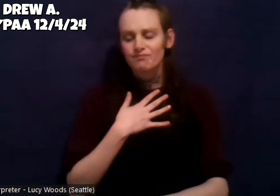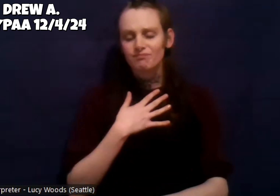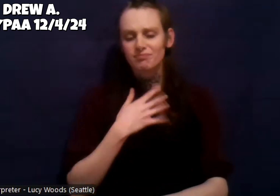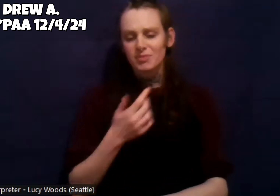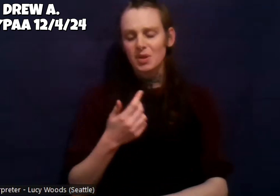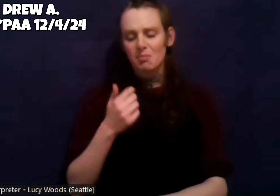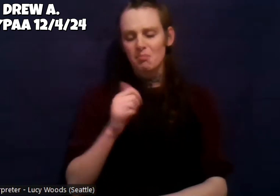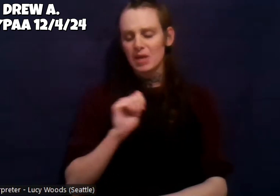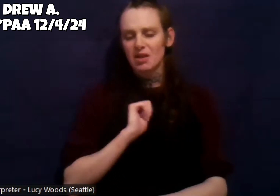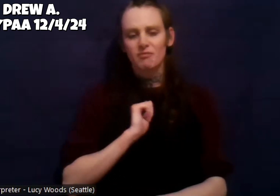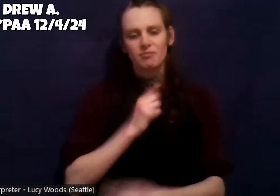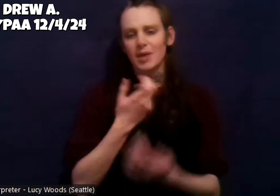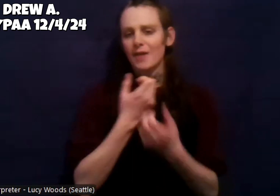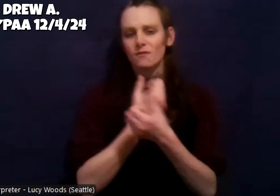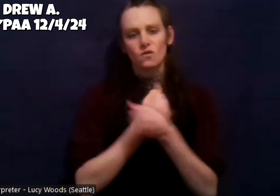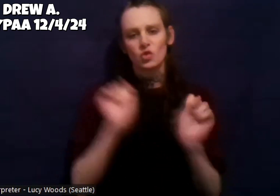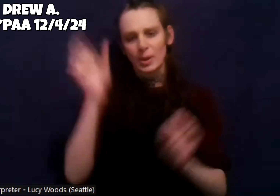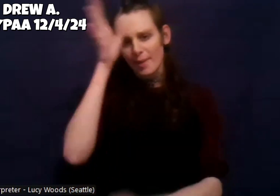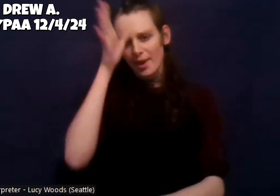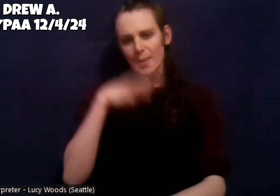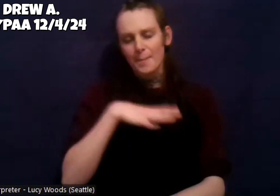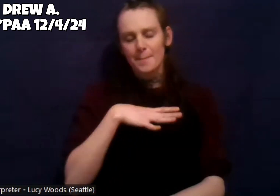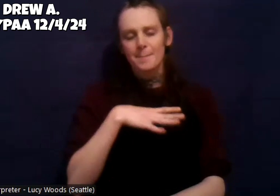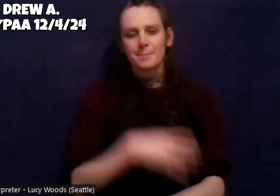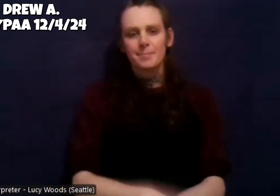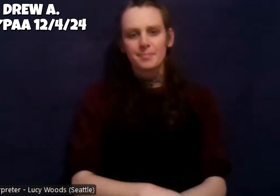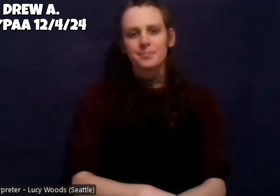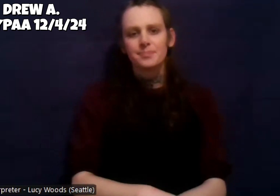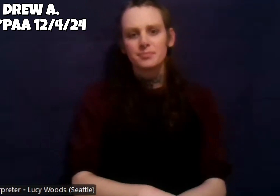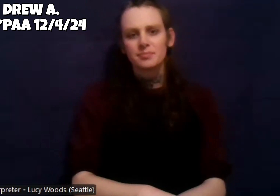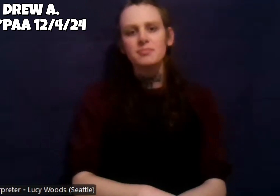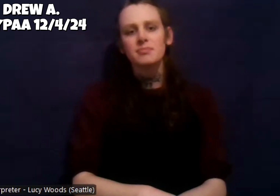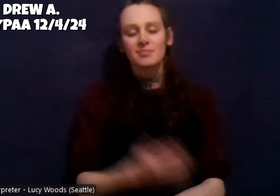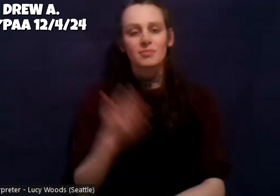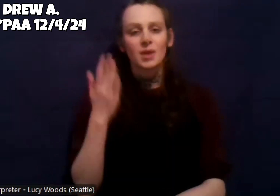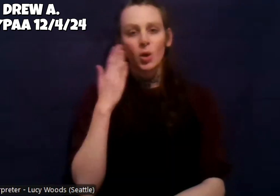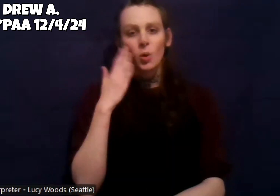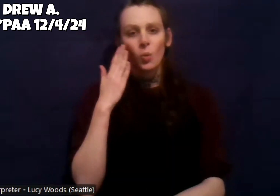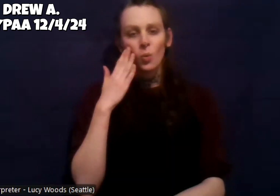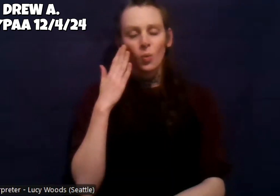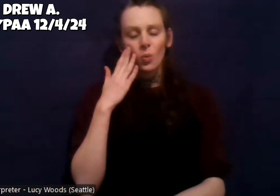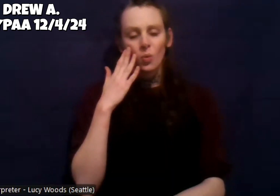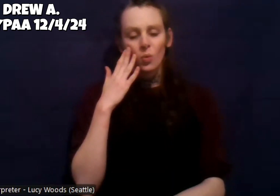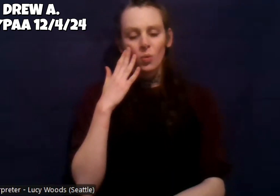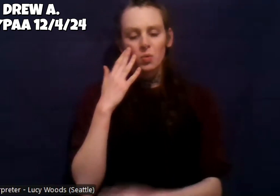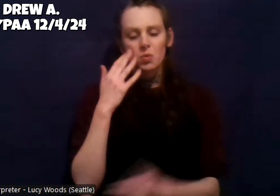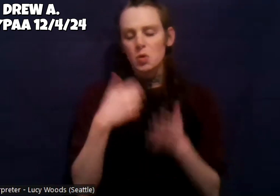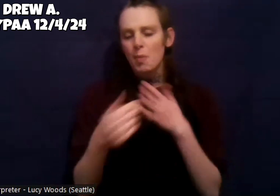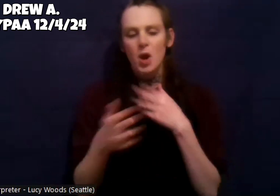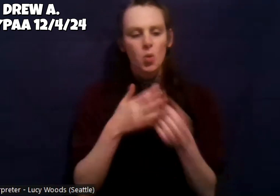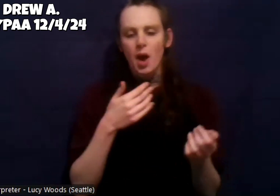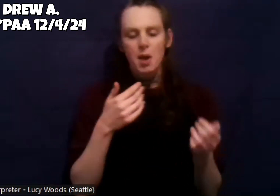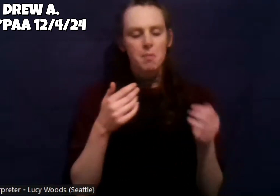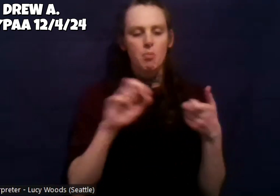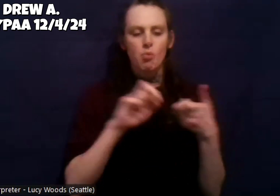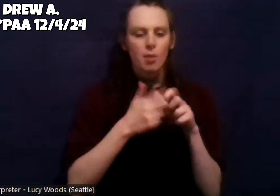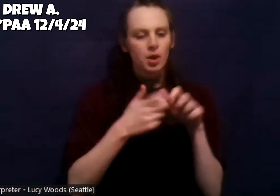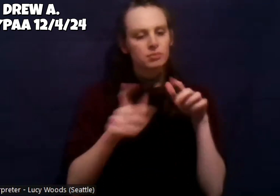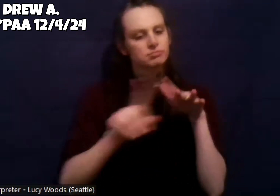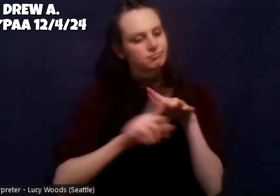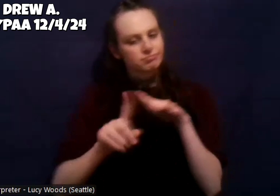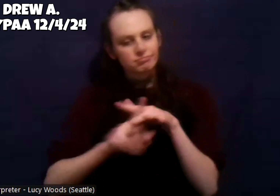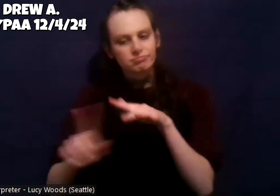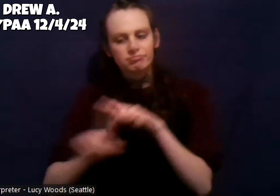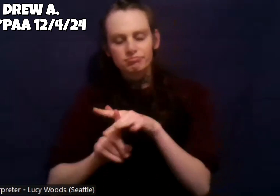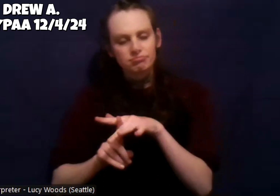man and I know and I have the understanding that like no matter what life throws at me, no matter what like roadblocks there are